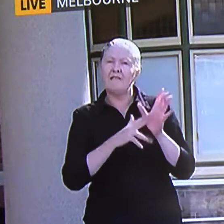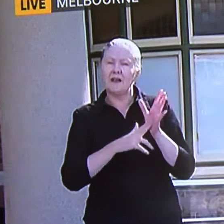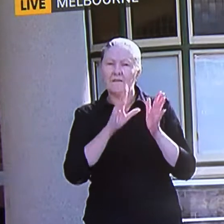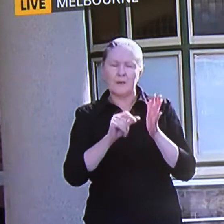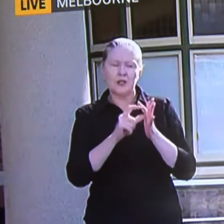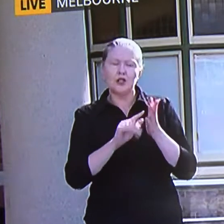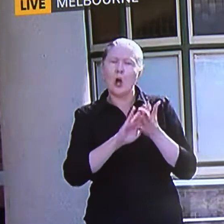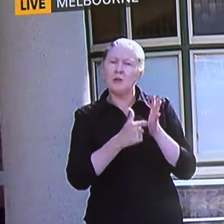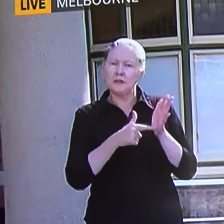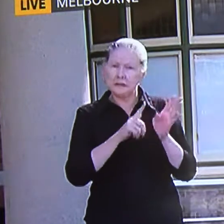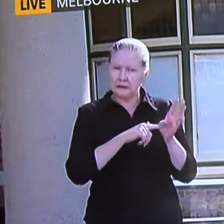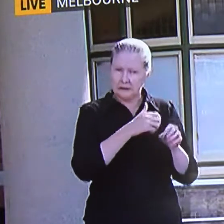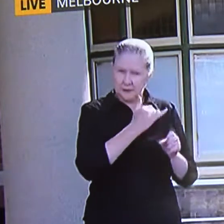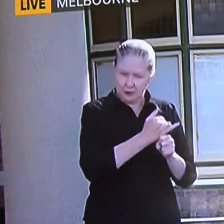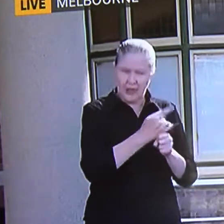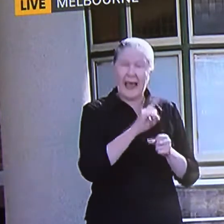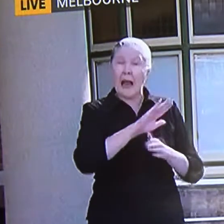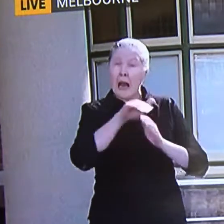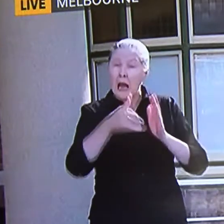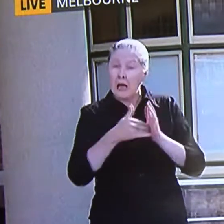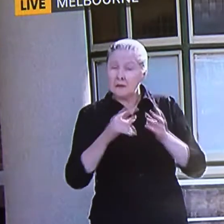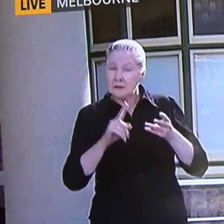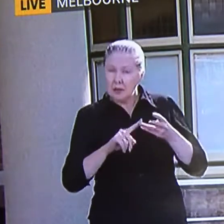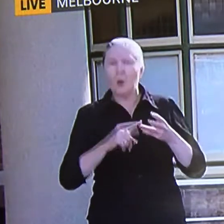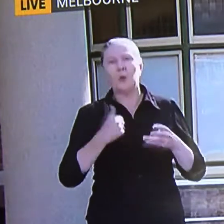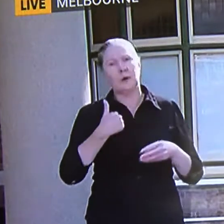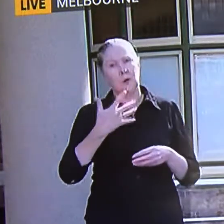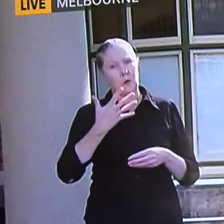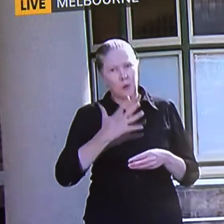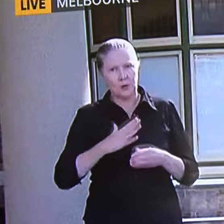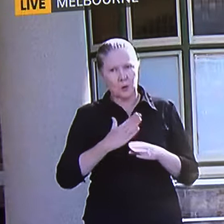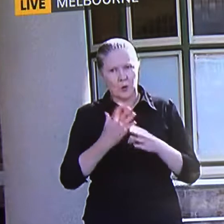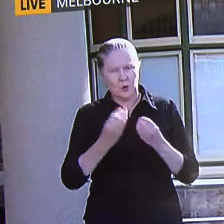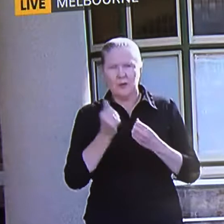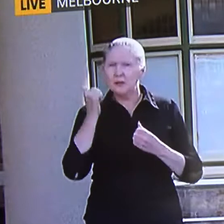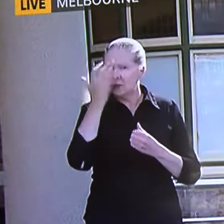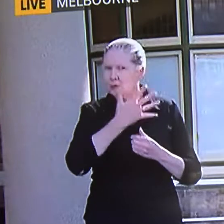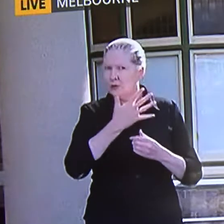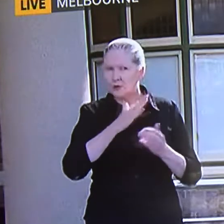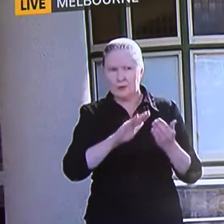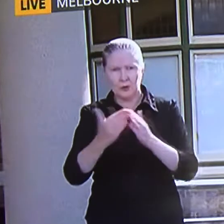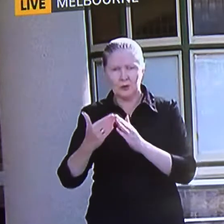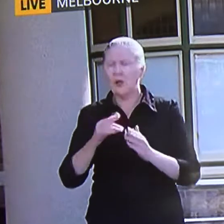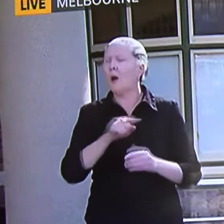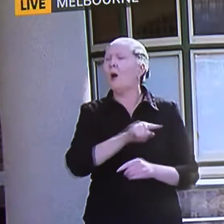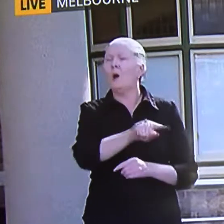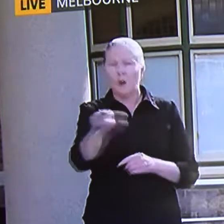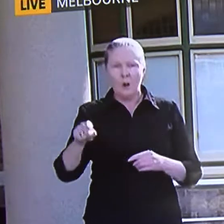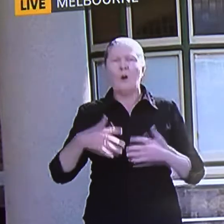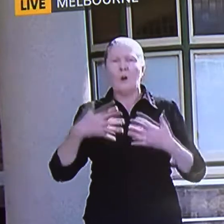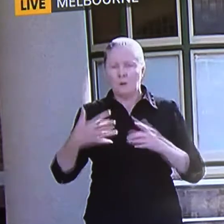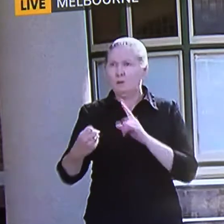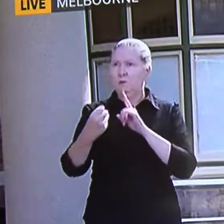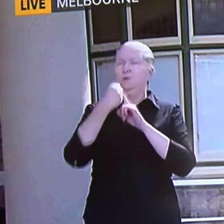the last pillar of APRISE has been to always work with Indigenous communities. Indigenous communities are most adversely affected